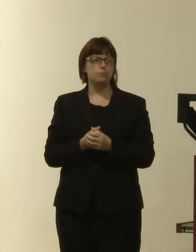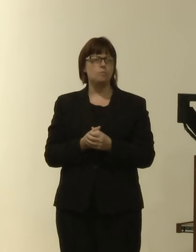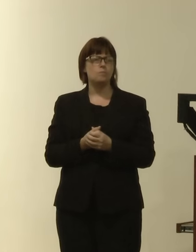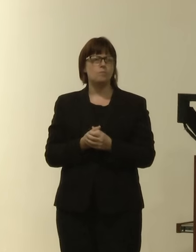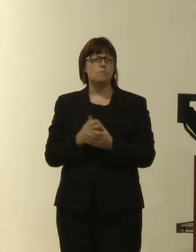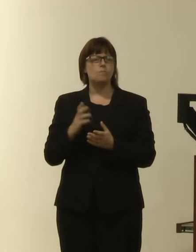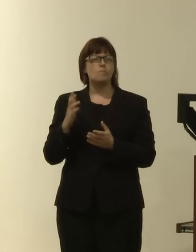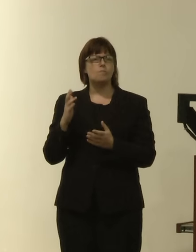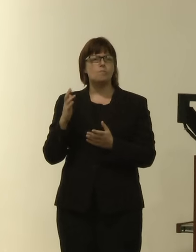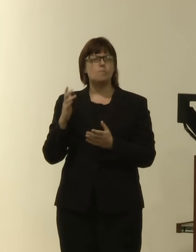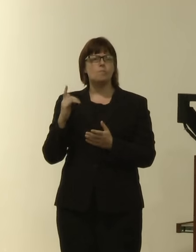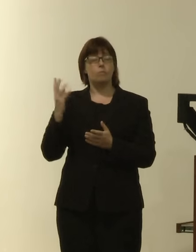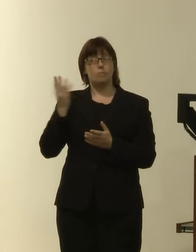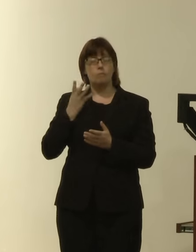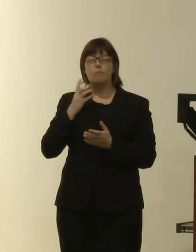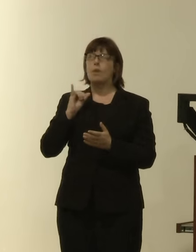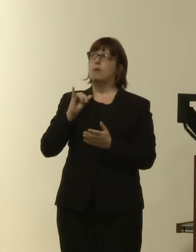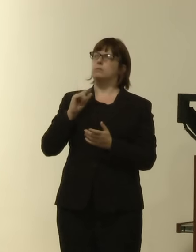about